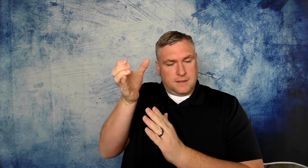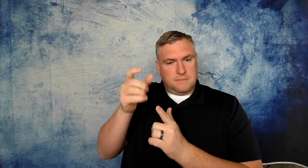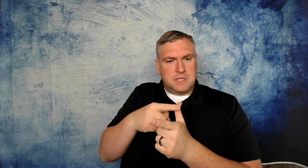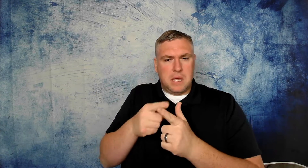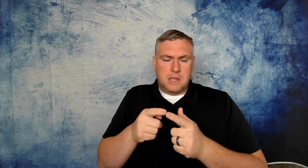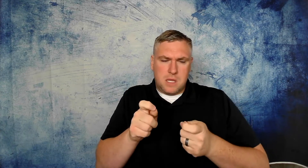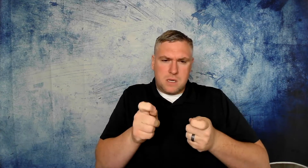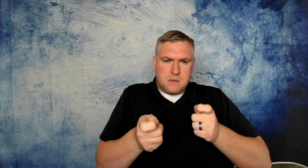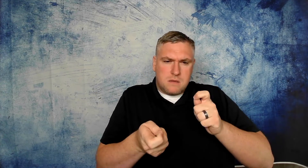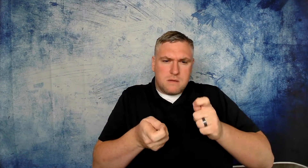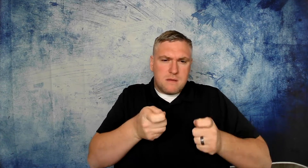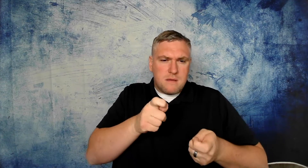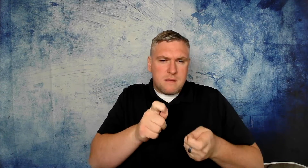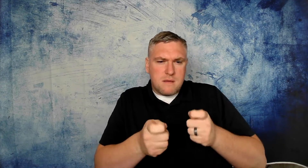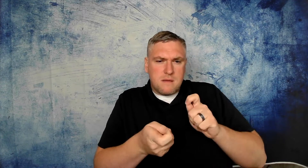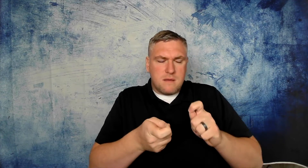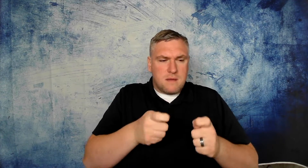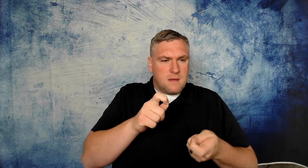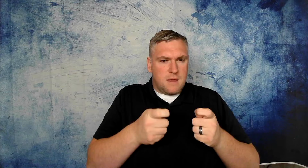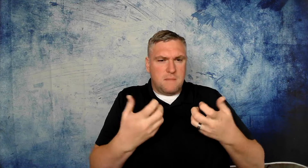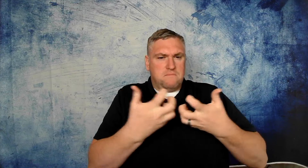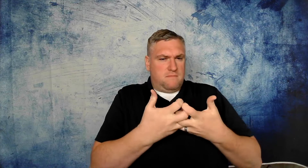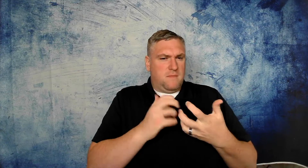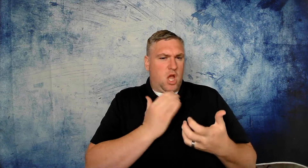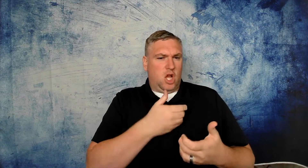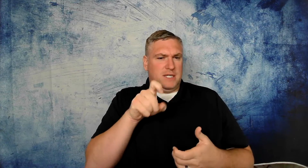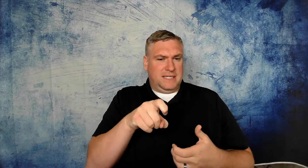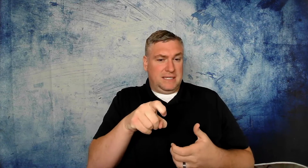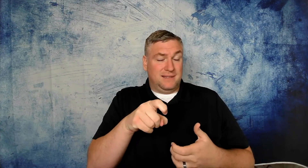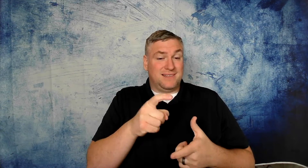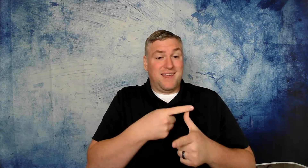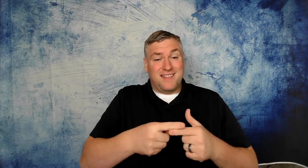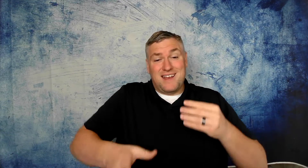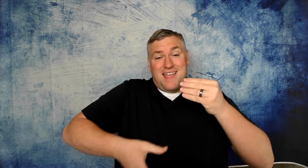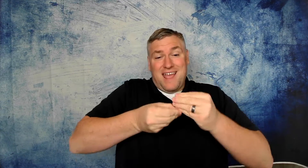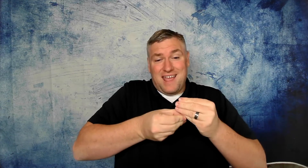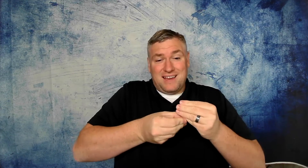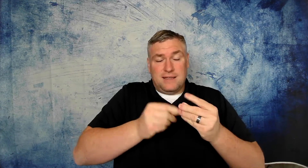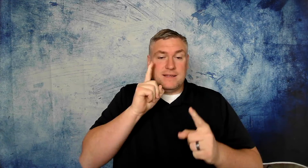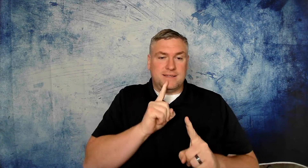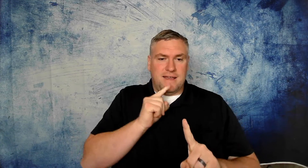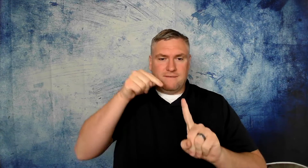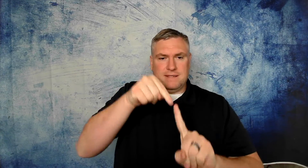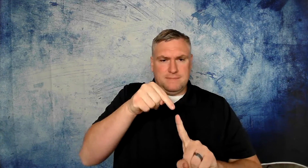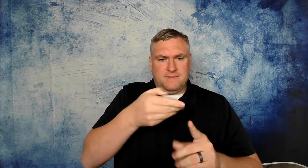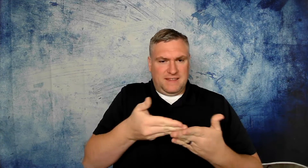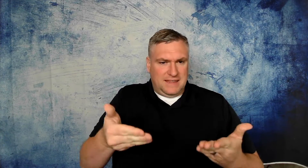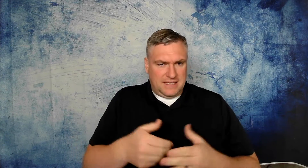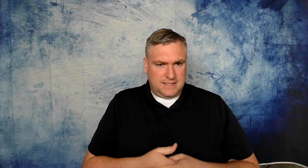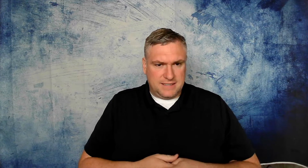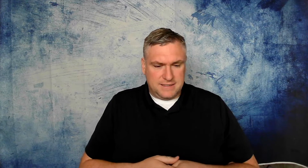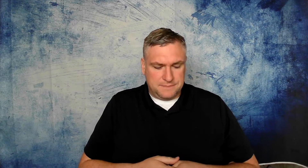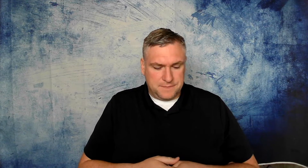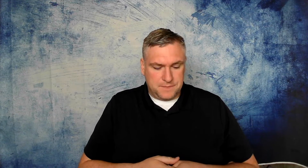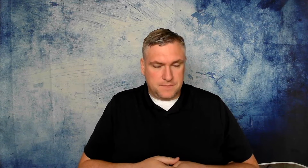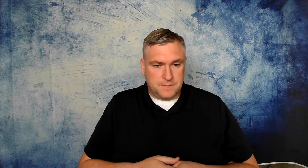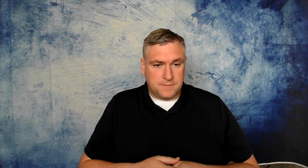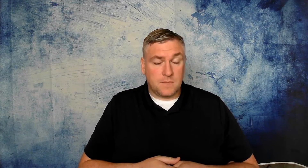the state's concept and work and adapted it to meet our needs. And then, of course, we added the deaf specific